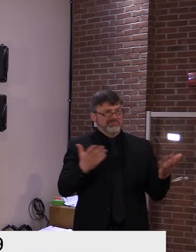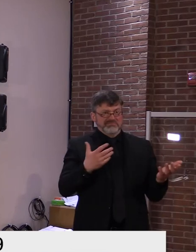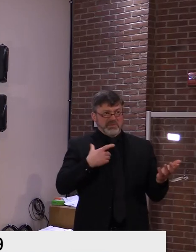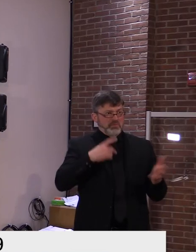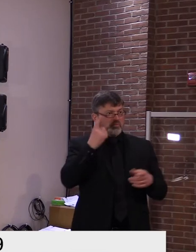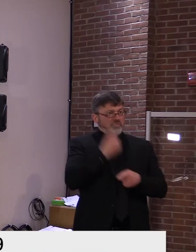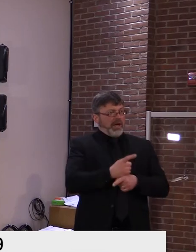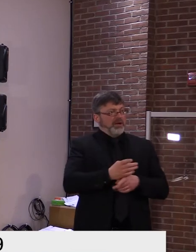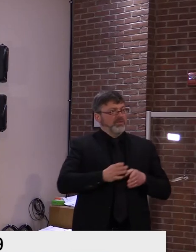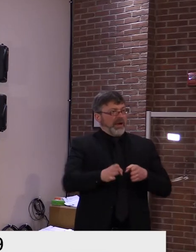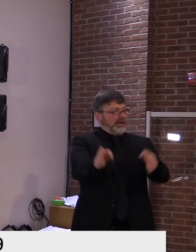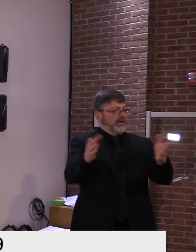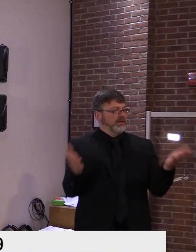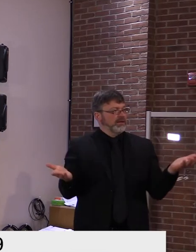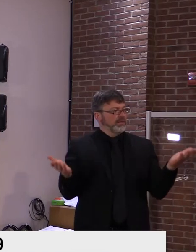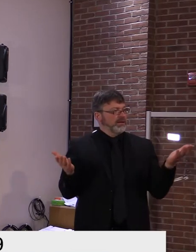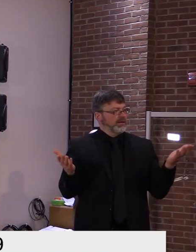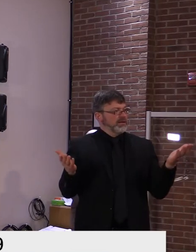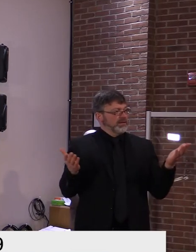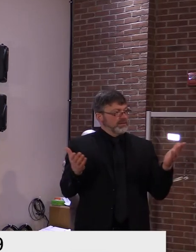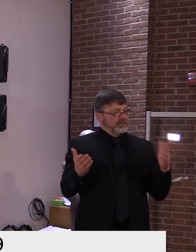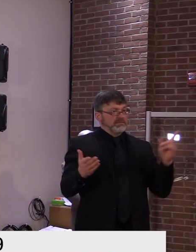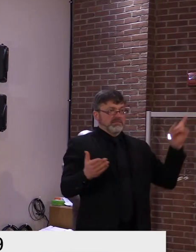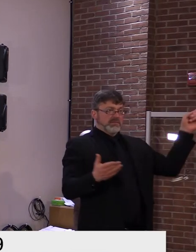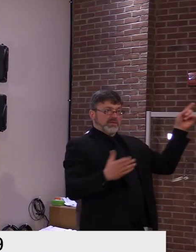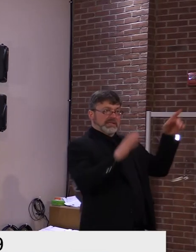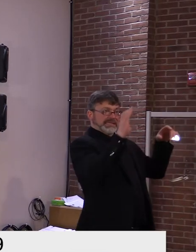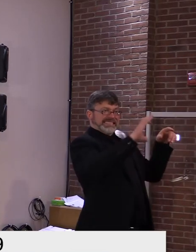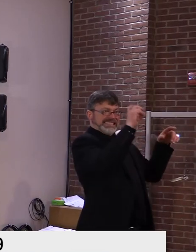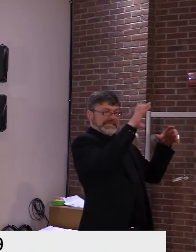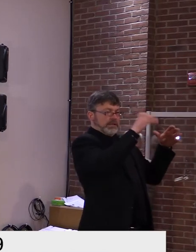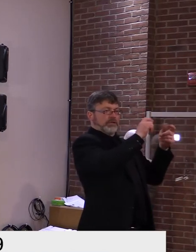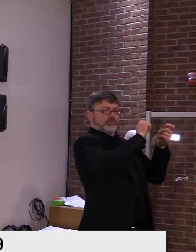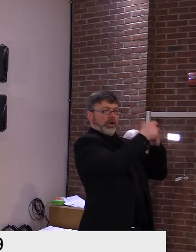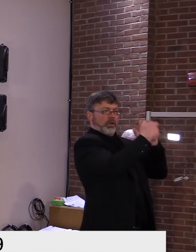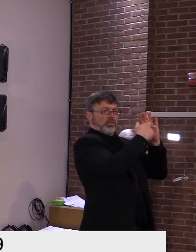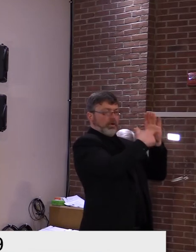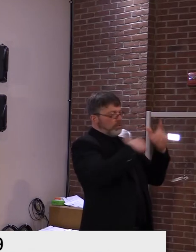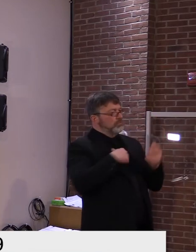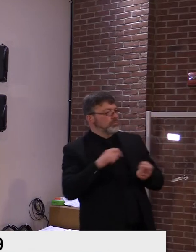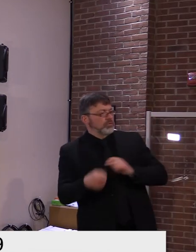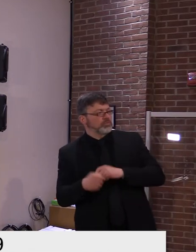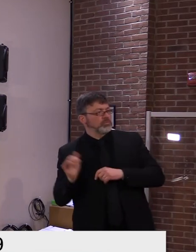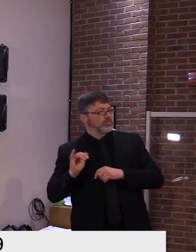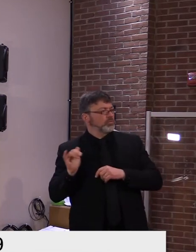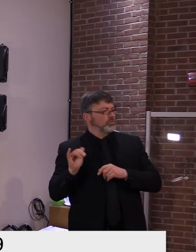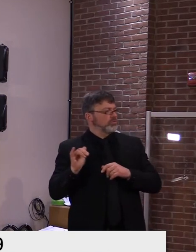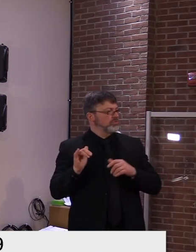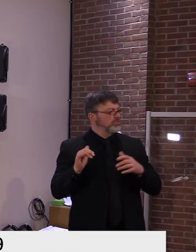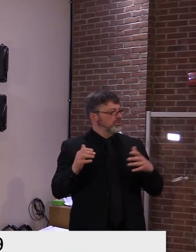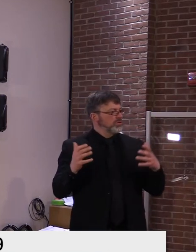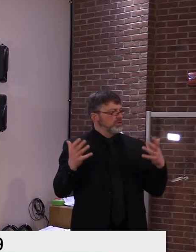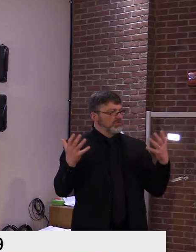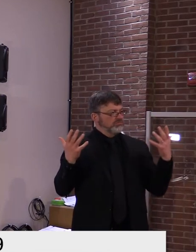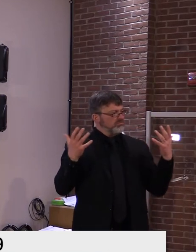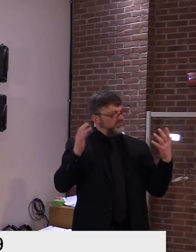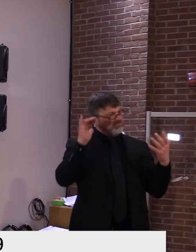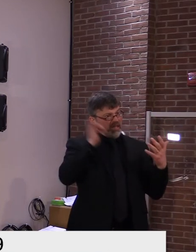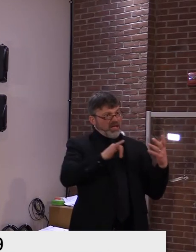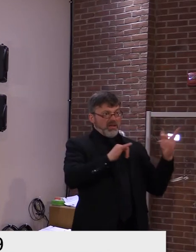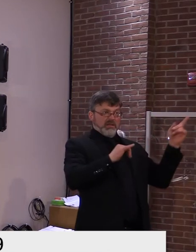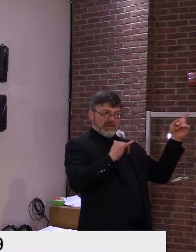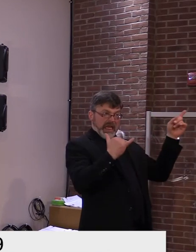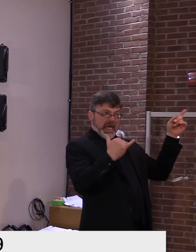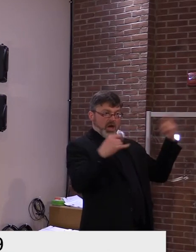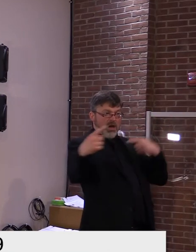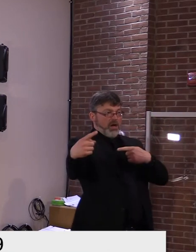evaluating not only the CDC guidance, but the studies that informed it. But we do have to intersect that with an understanding of what our conditions are.